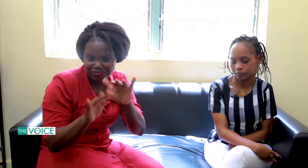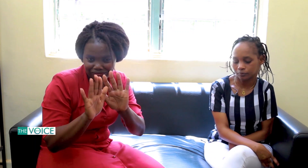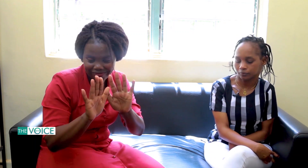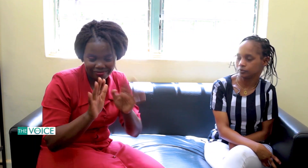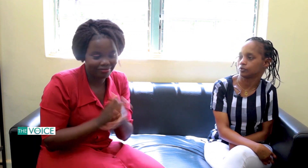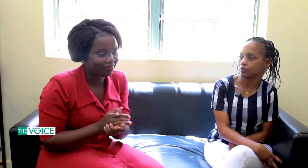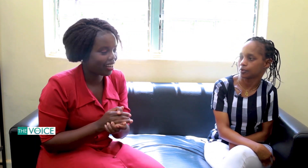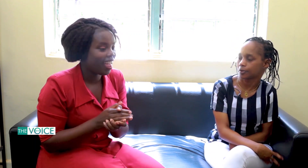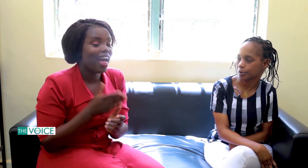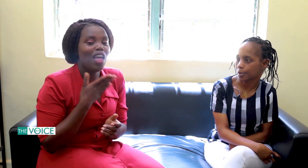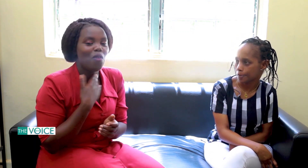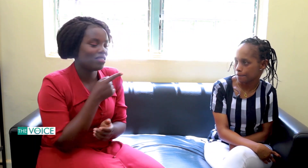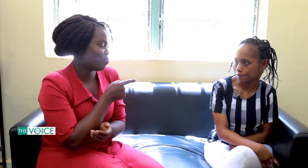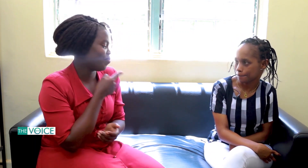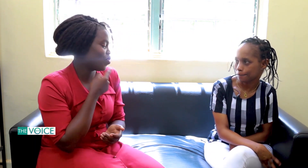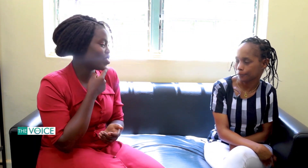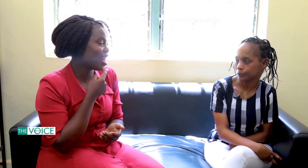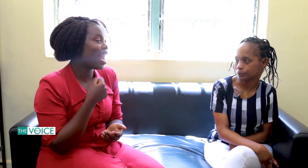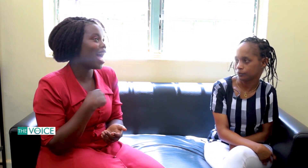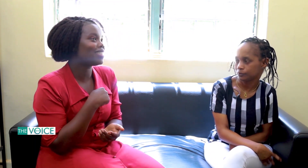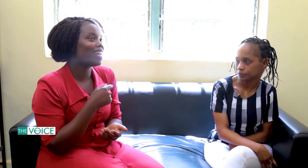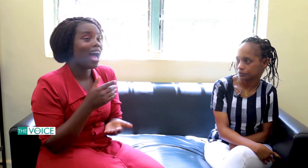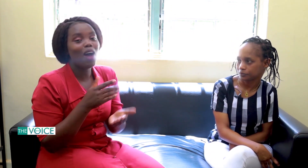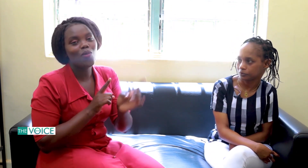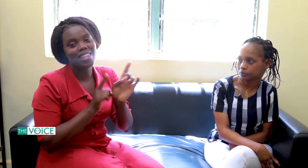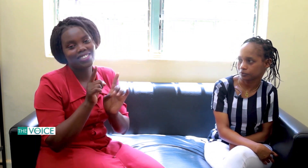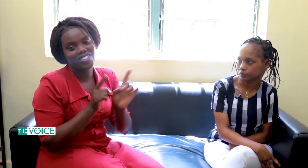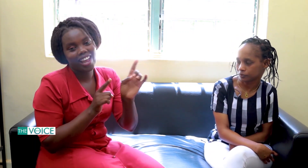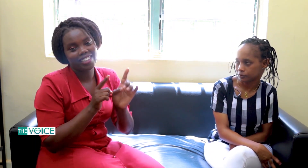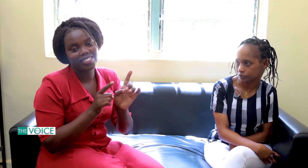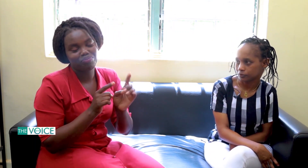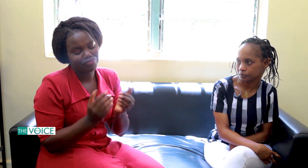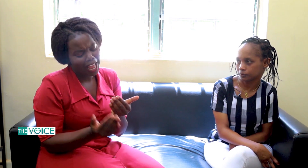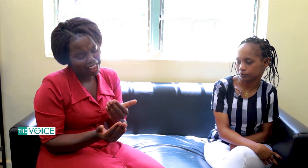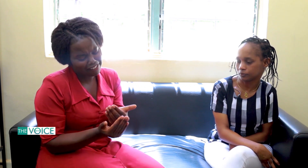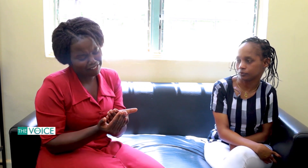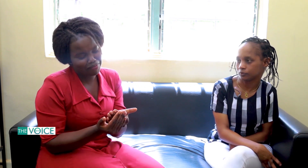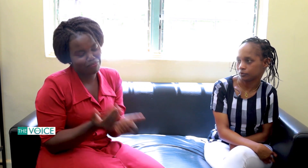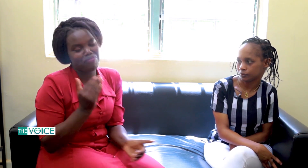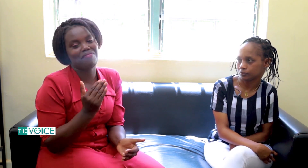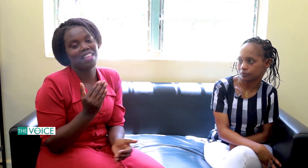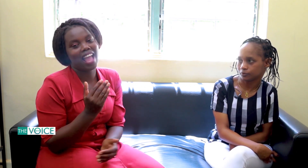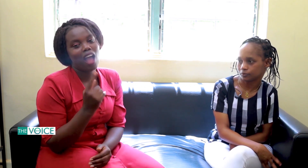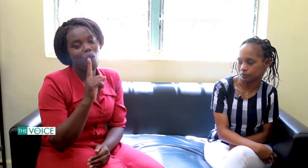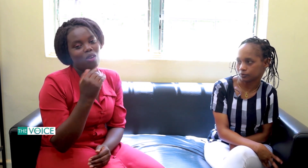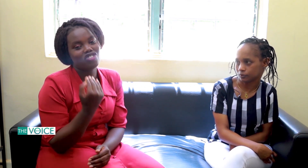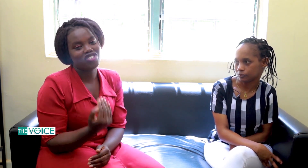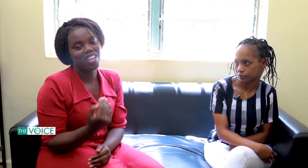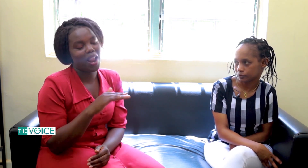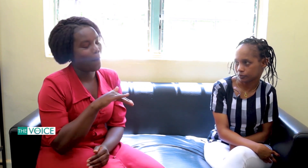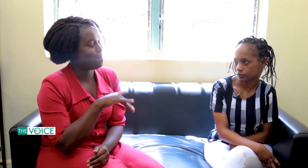Before we end, I want you to tell us how was the journey